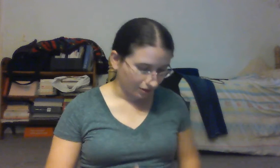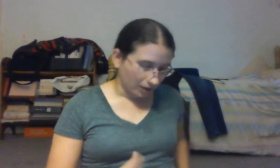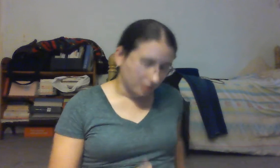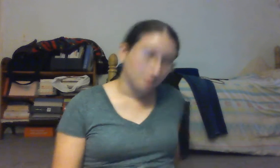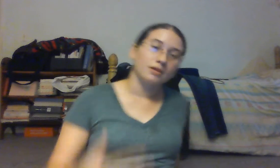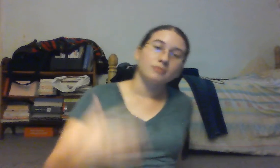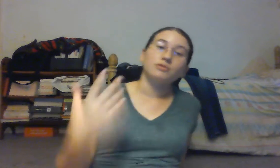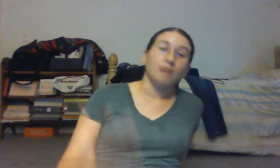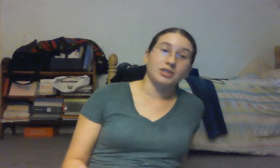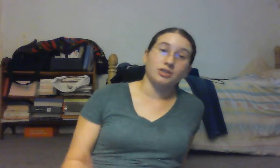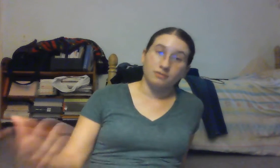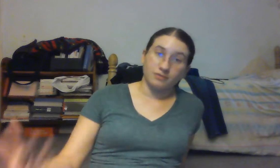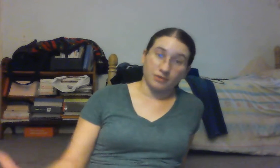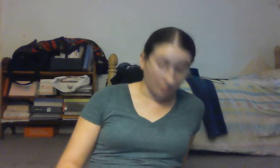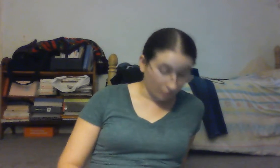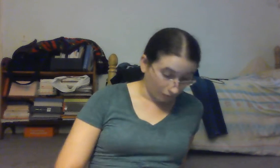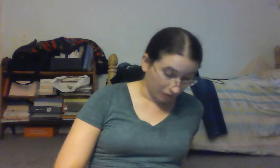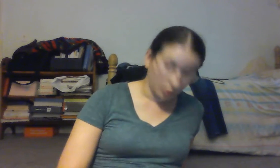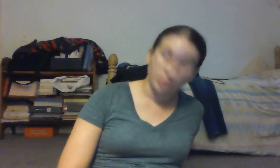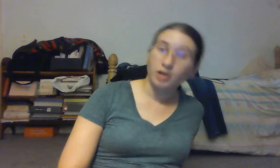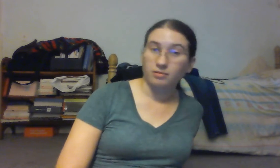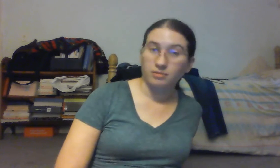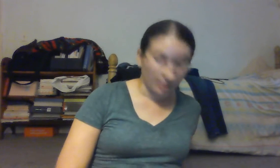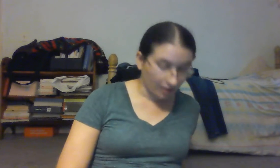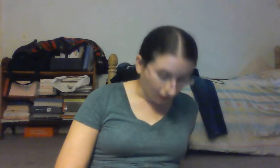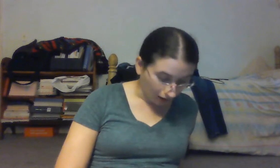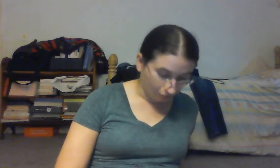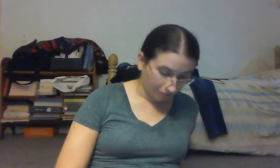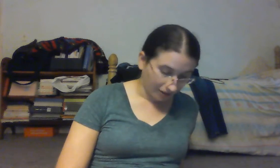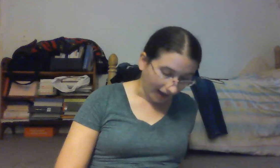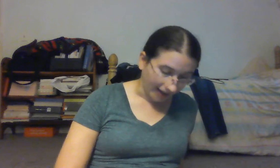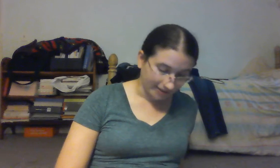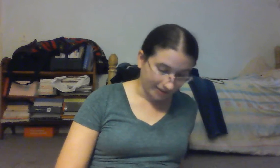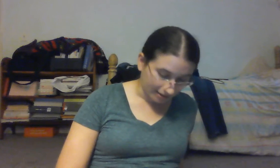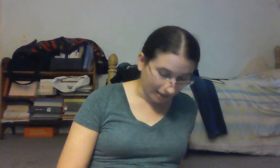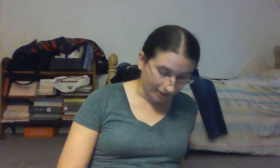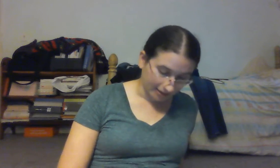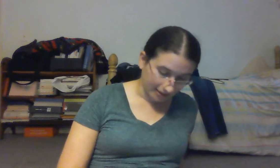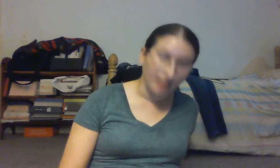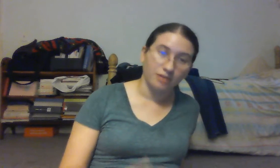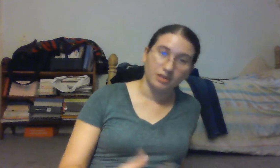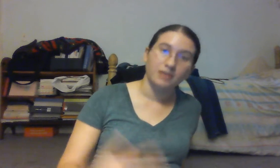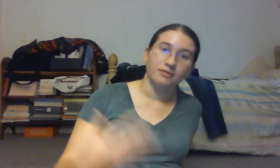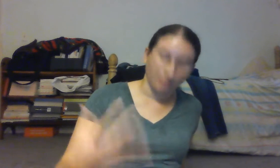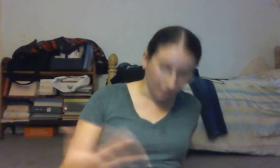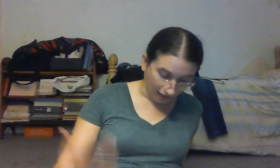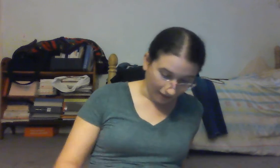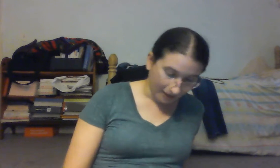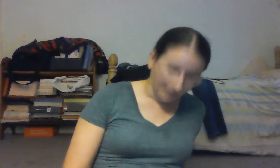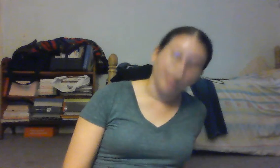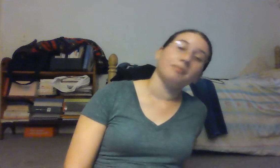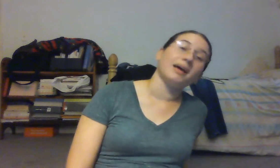So some directional verbs would be show, help, ask, send, tell, give, look at, and